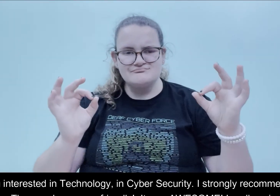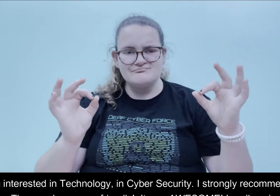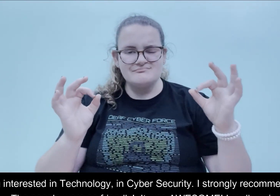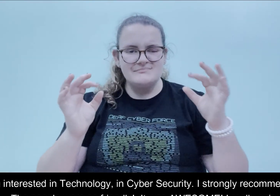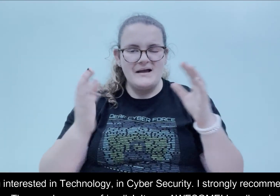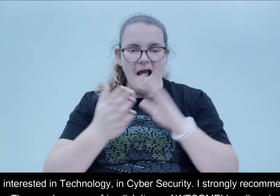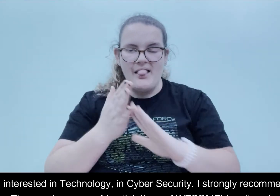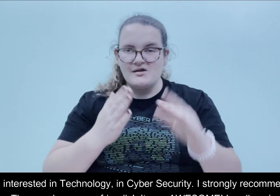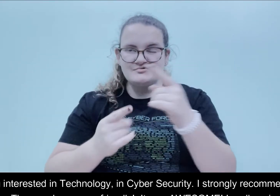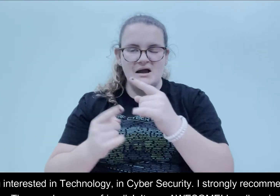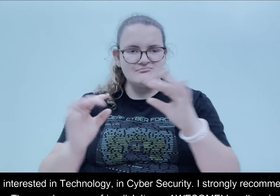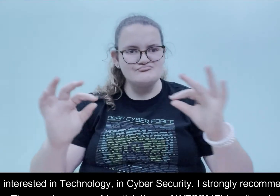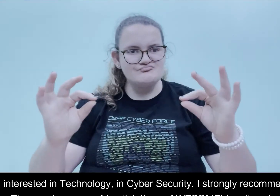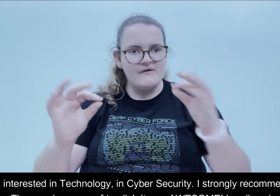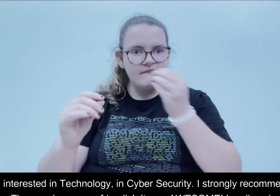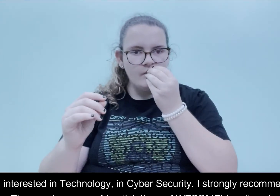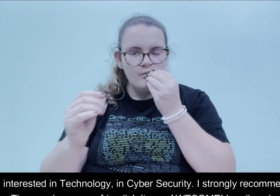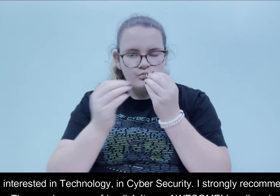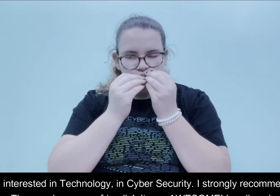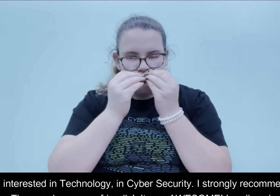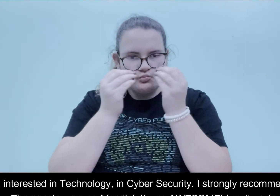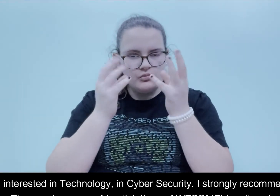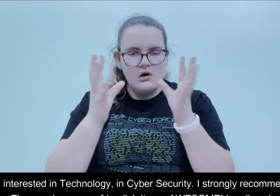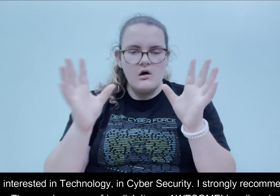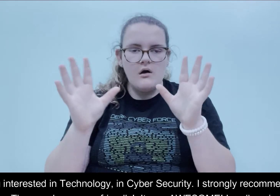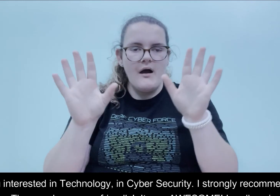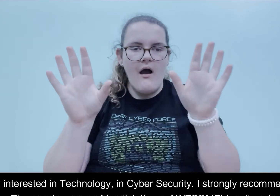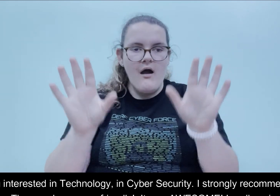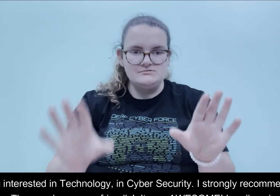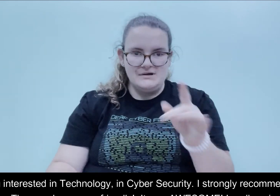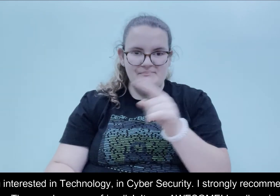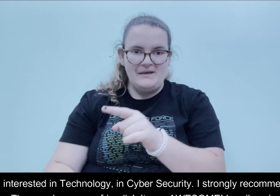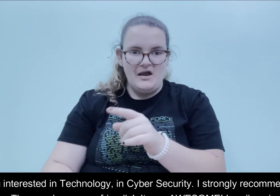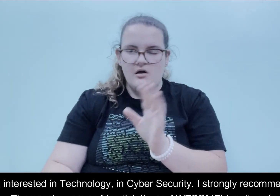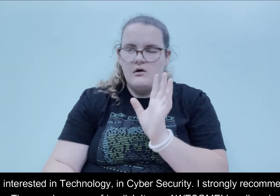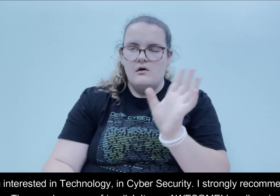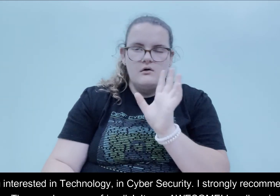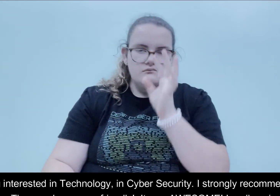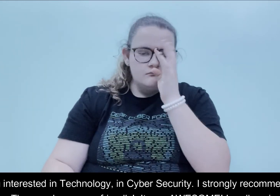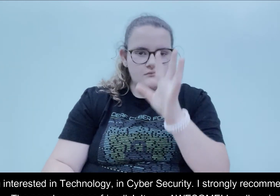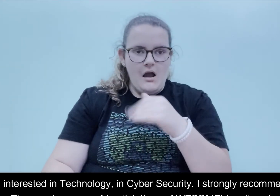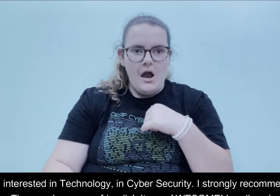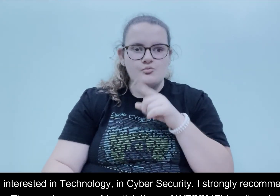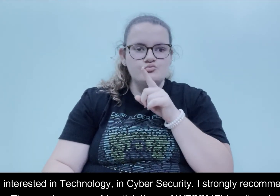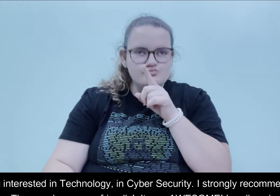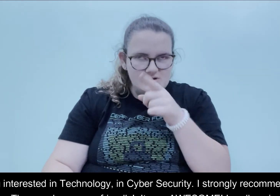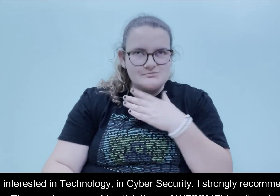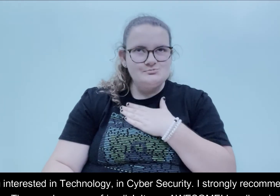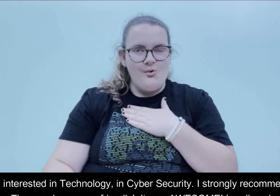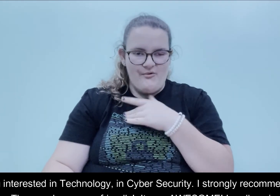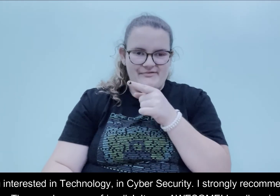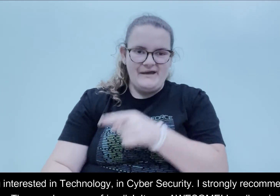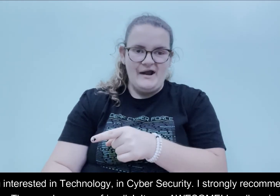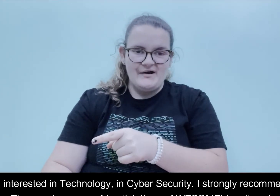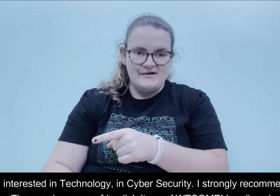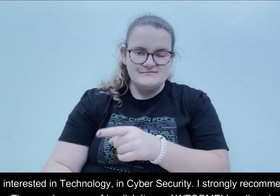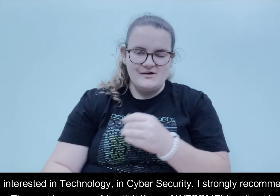people there are fantastic. The college there is great. The food, it's delicious. I